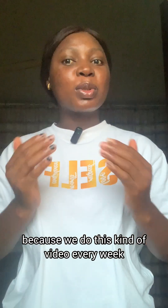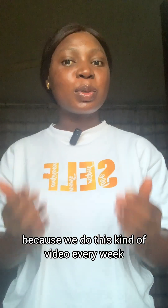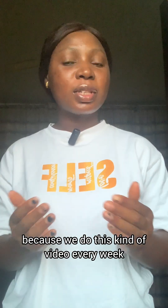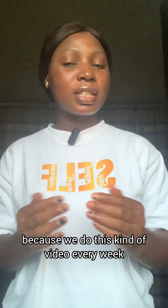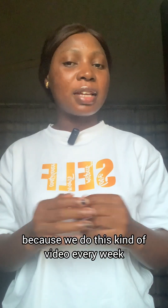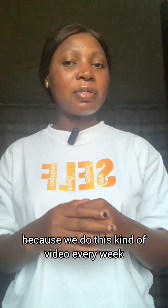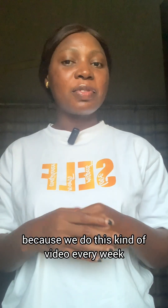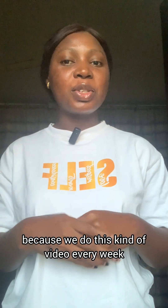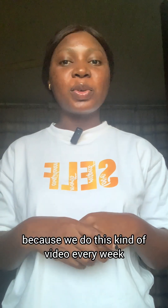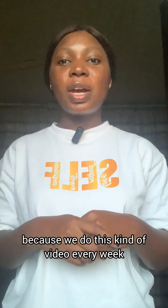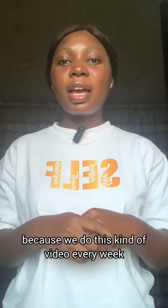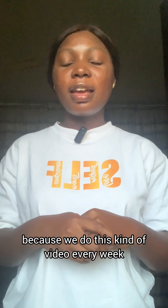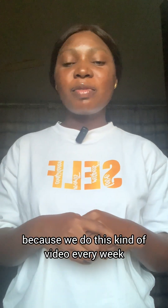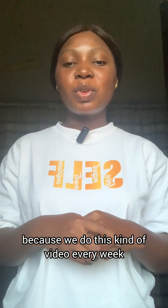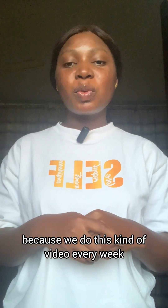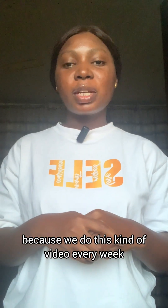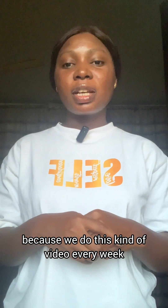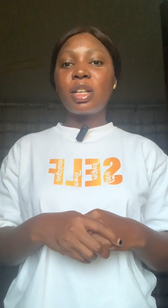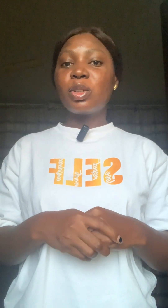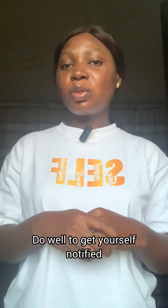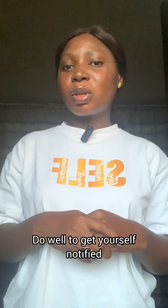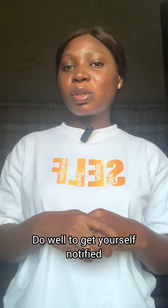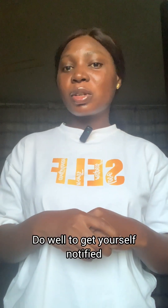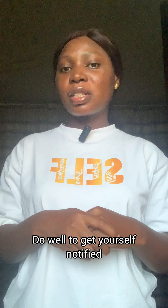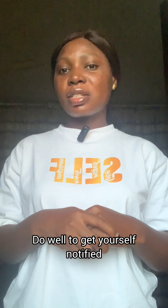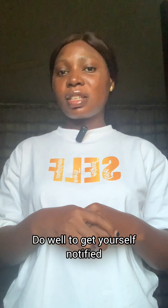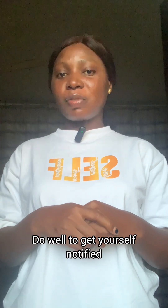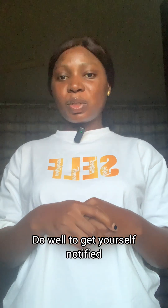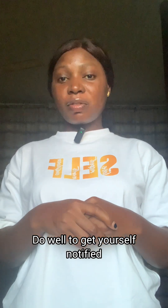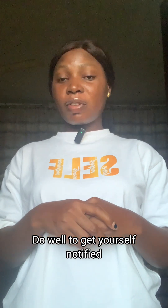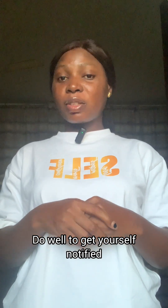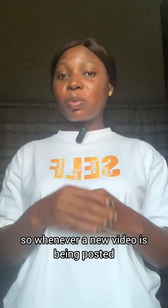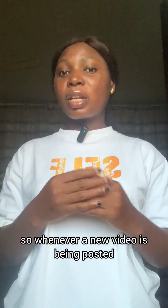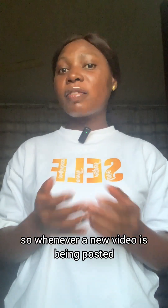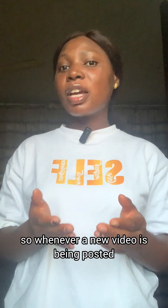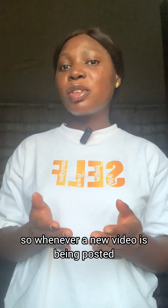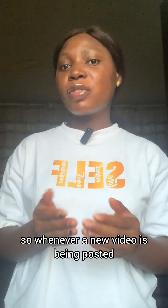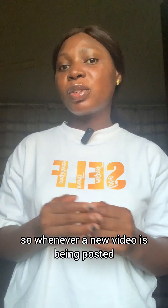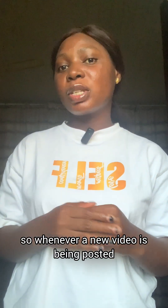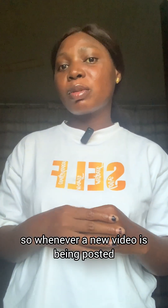do this kind of video every week. Do well to get yourself notified, so whenever a new video is being